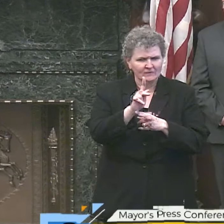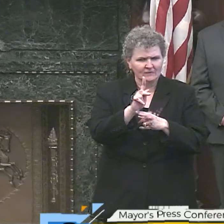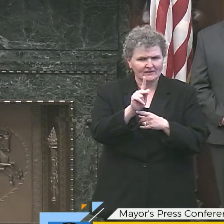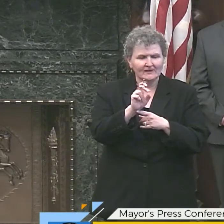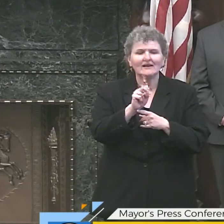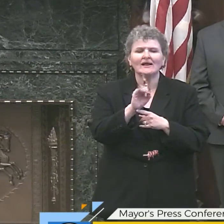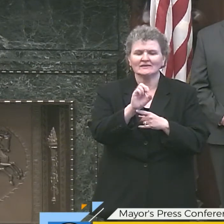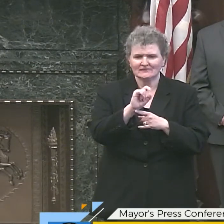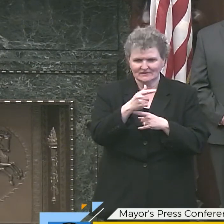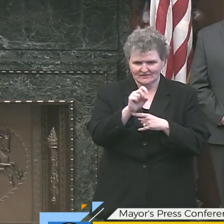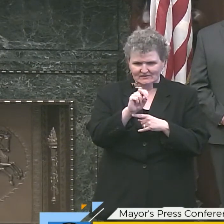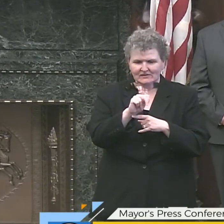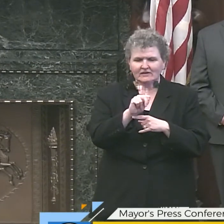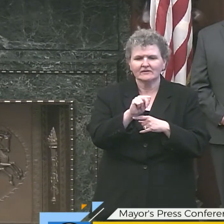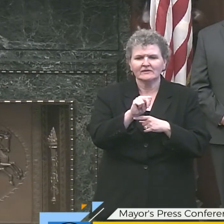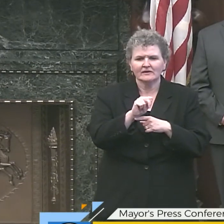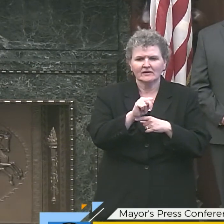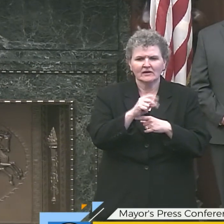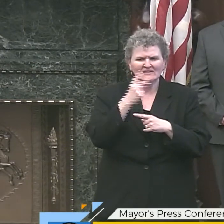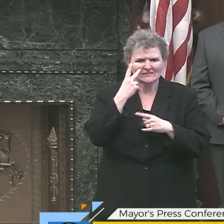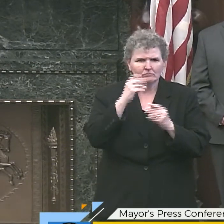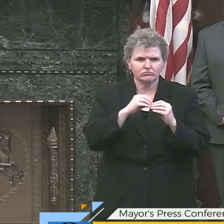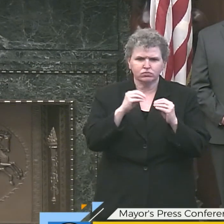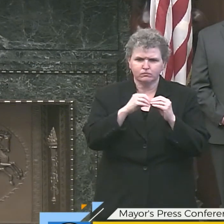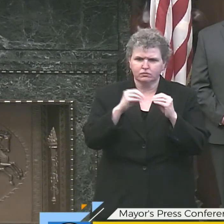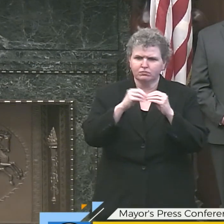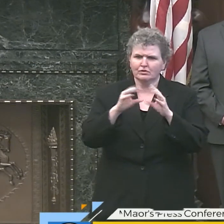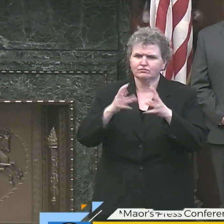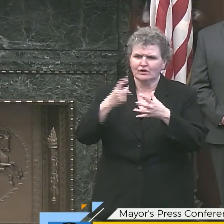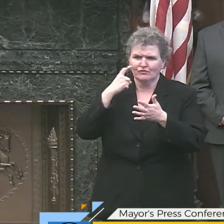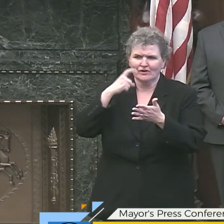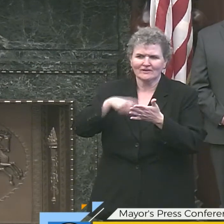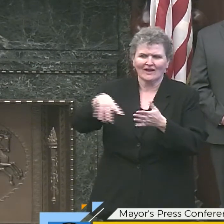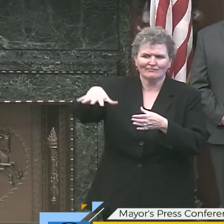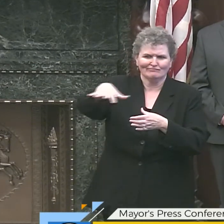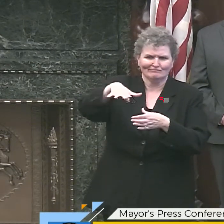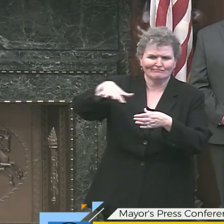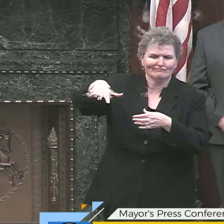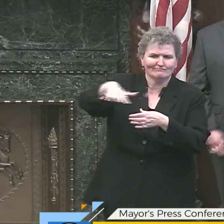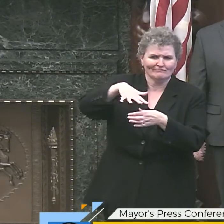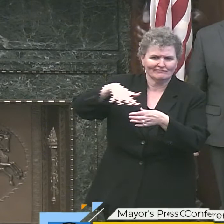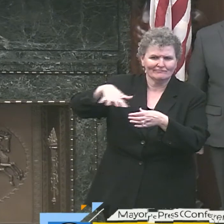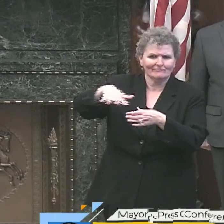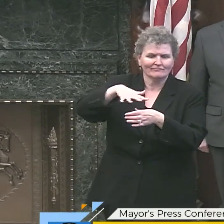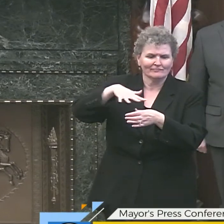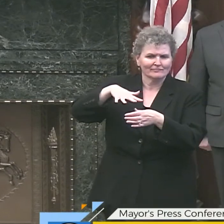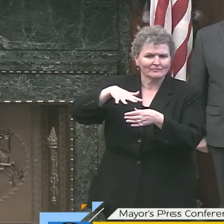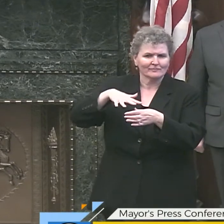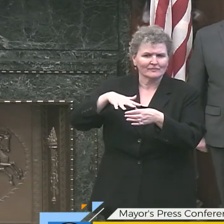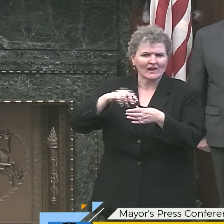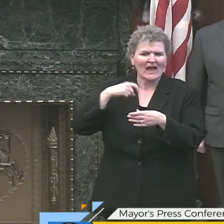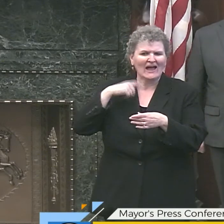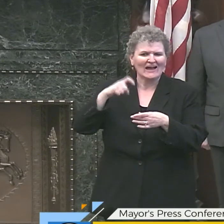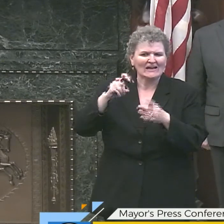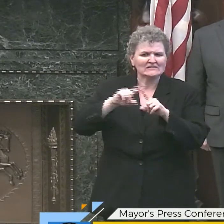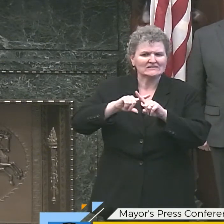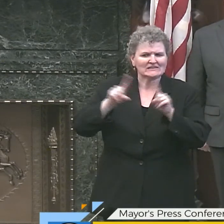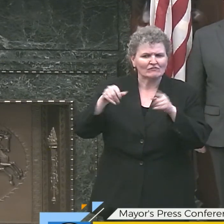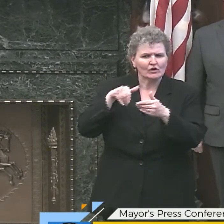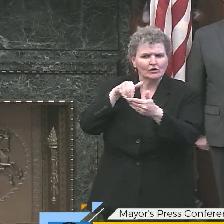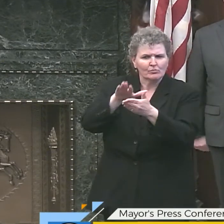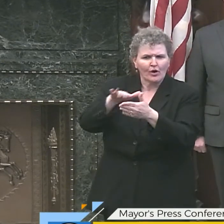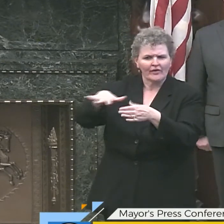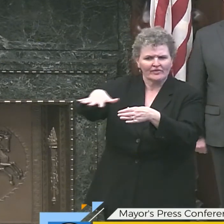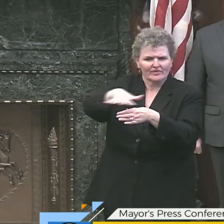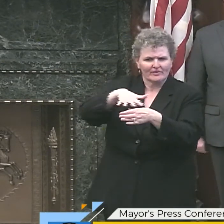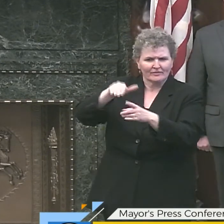surprisingly. Yes. And it's one that we recognize, and I believe that we're going to need different tactics to tackle